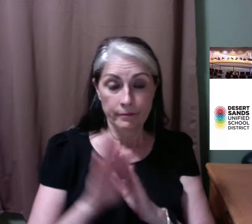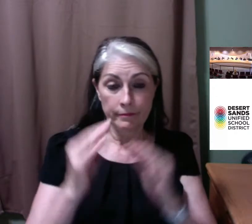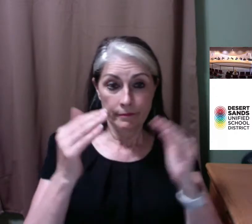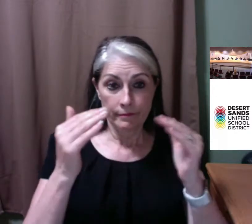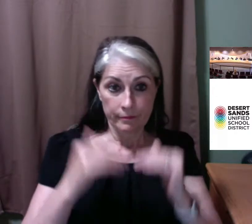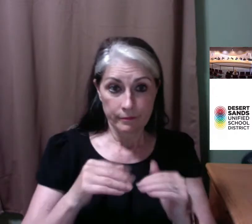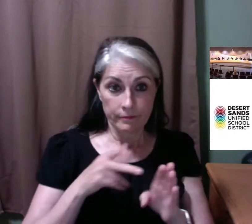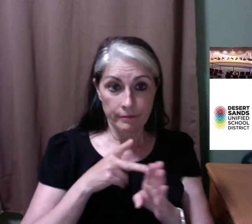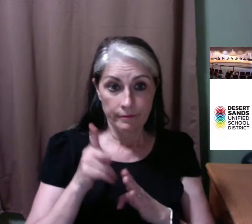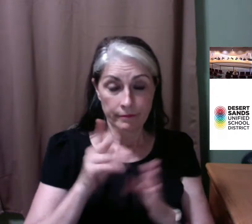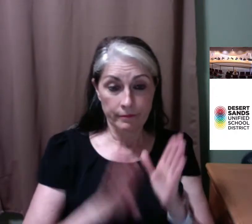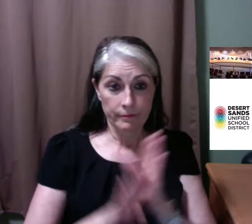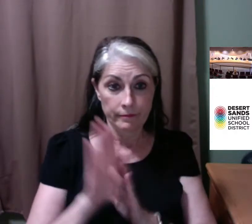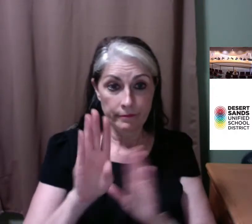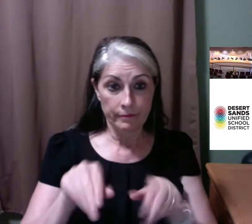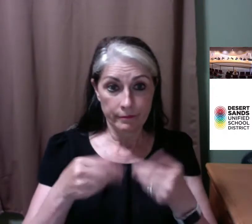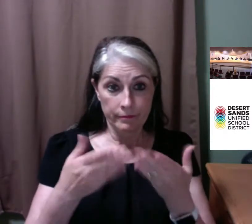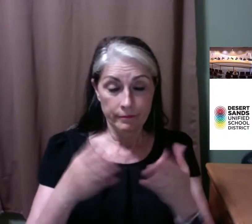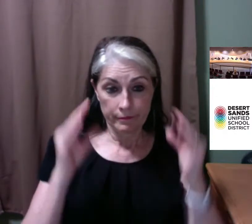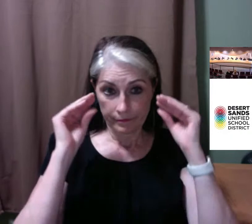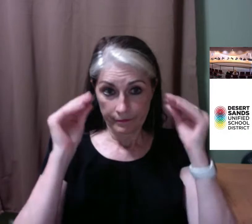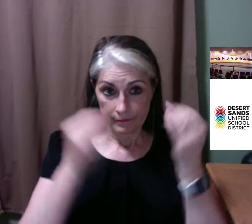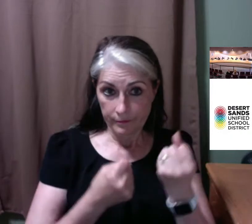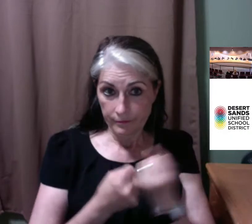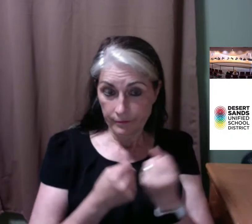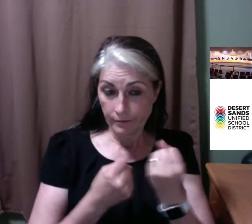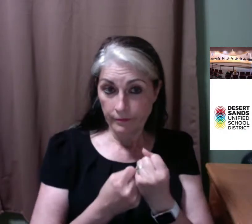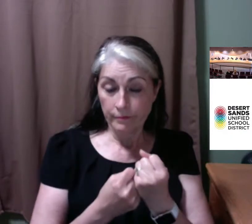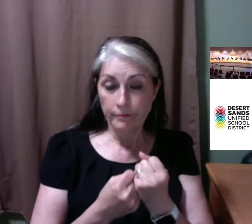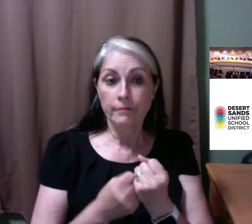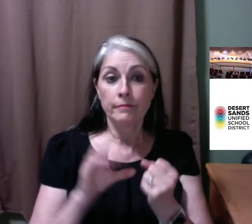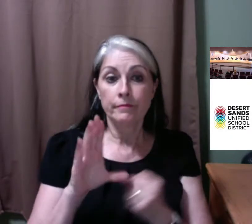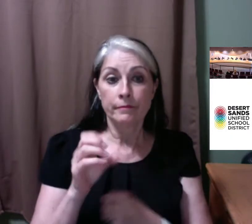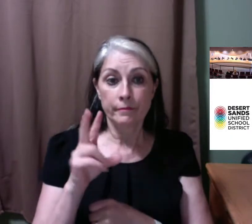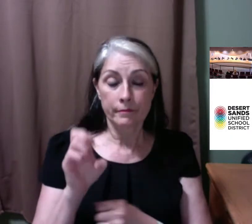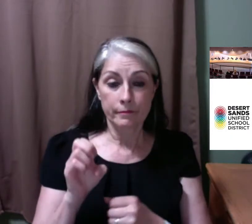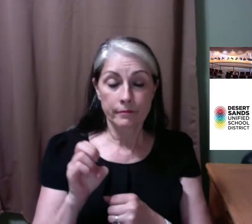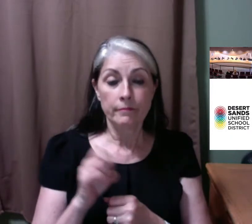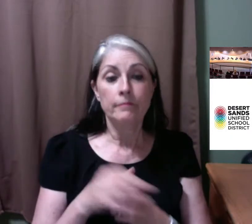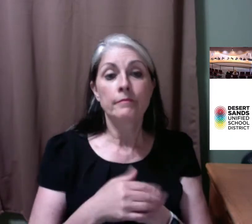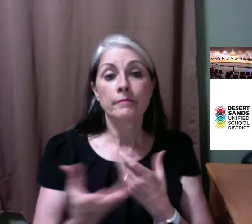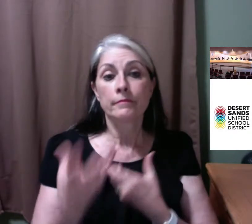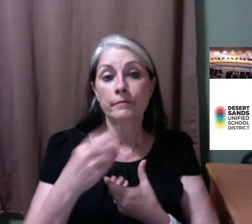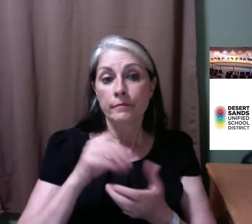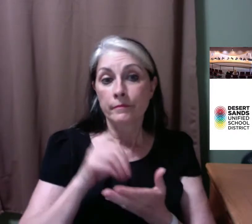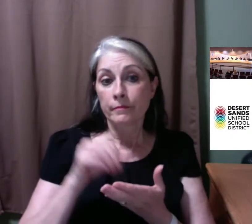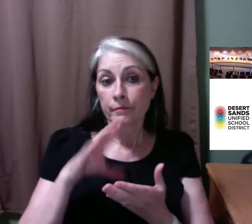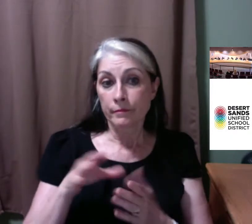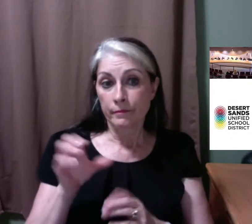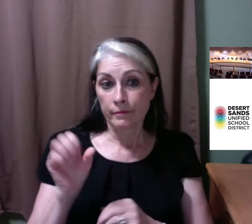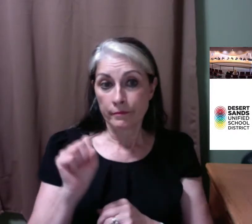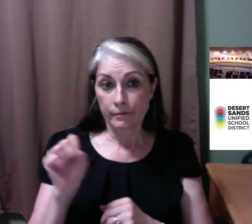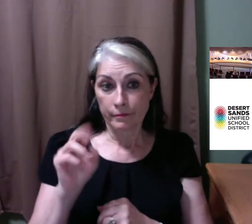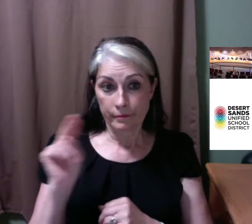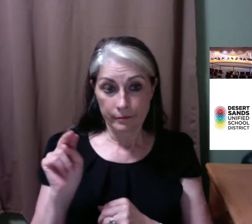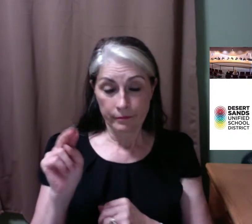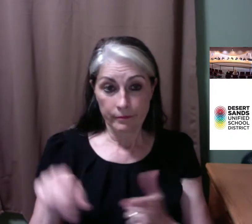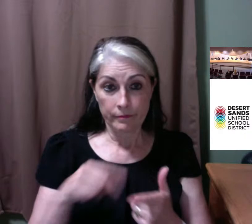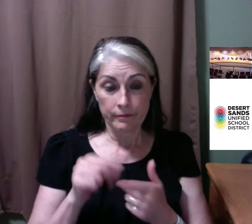professional development, includes providing instructional support and core content, inclusion for our students in special education,